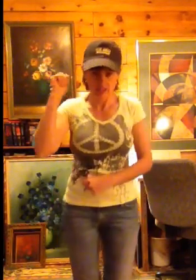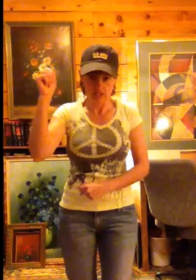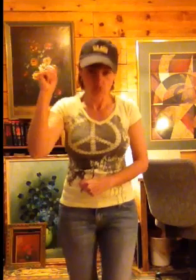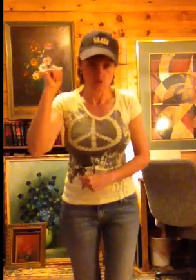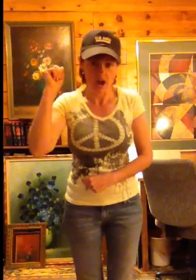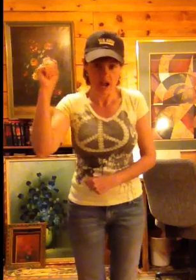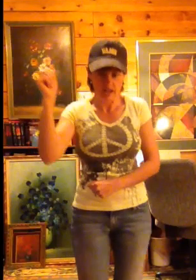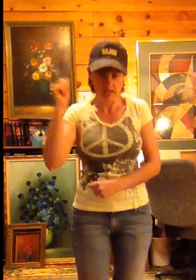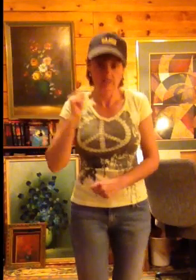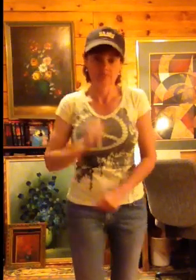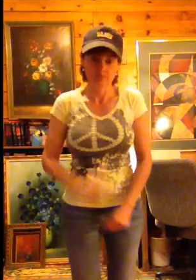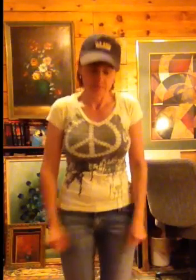things right.